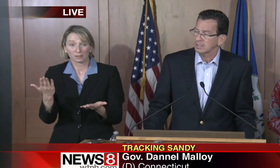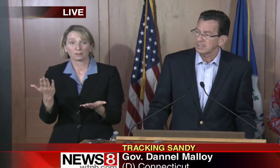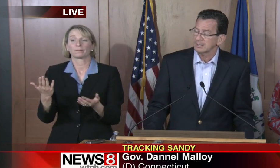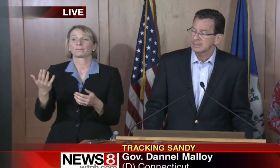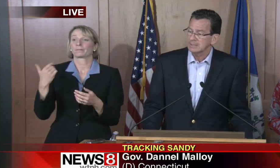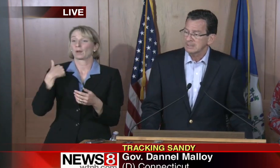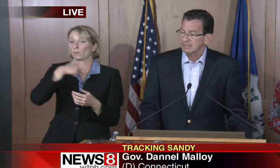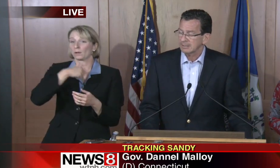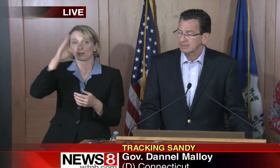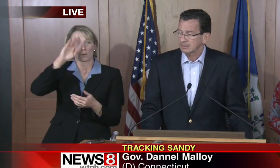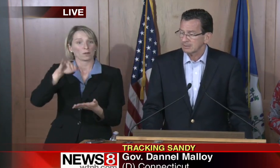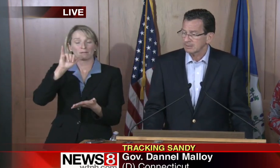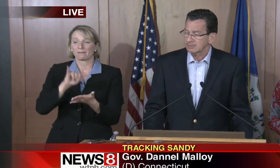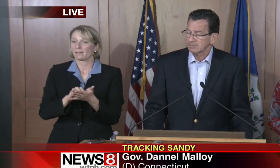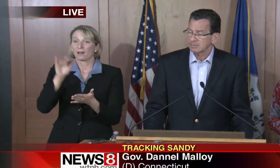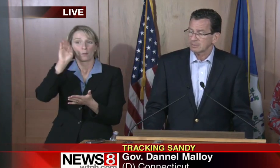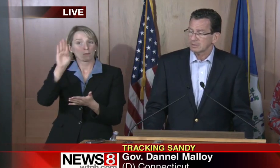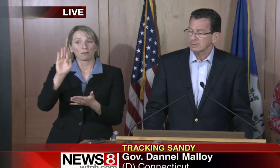for